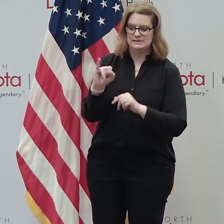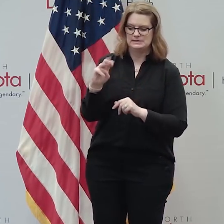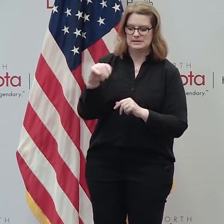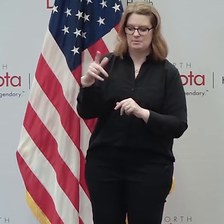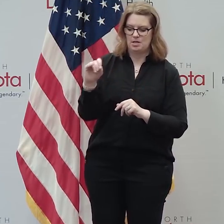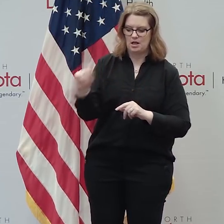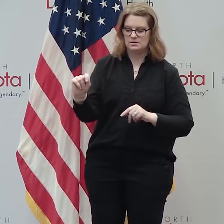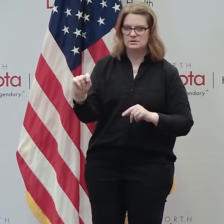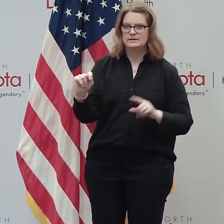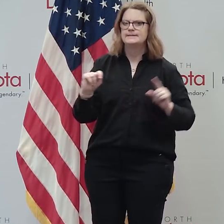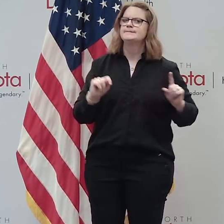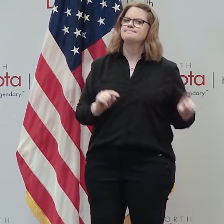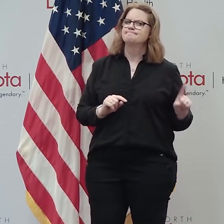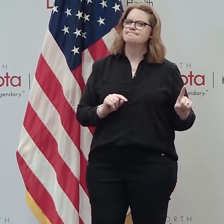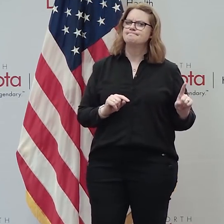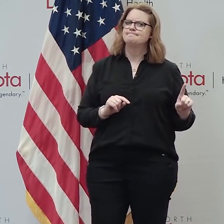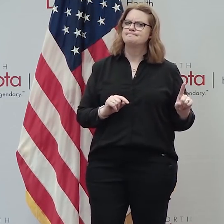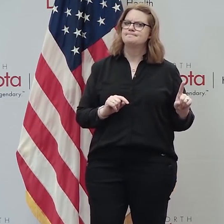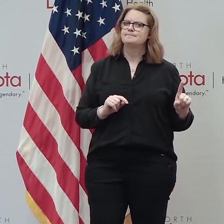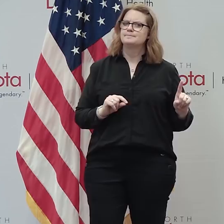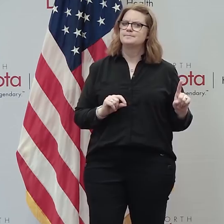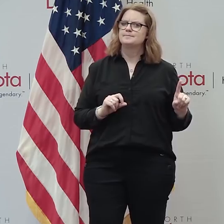I'm not up to speed on